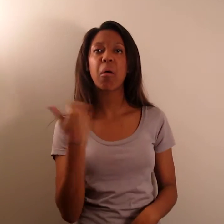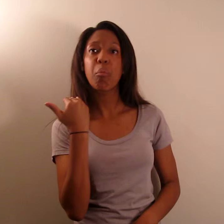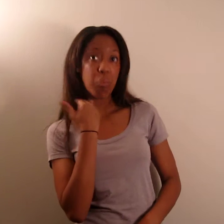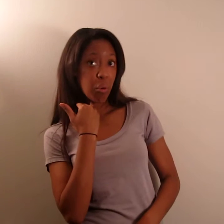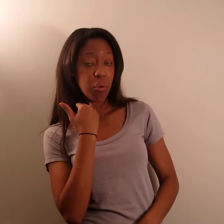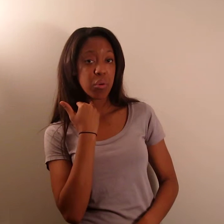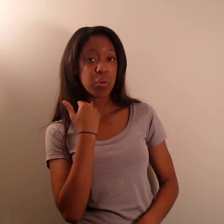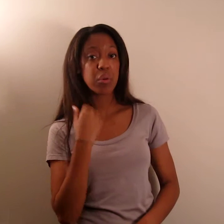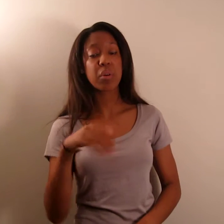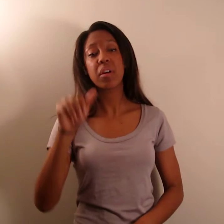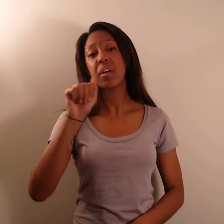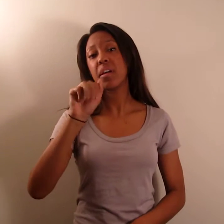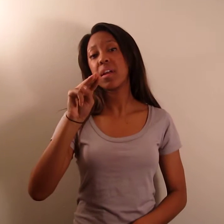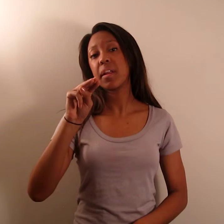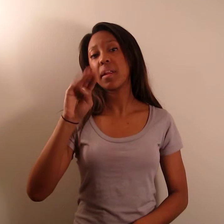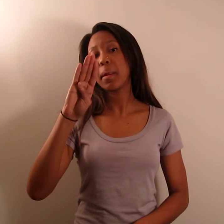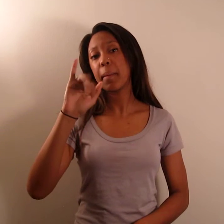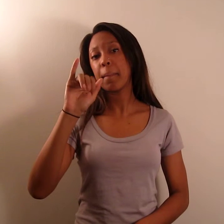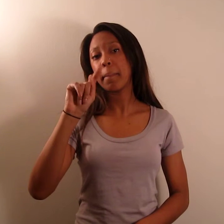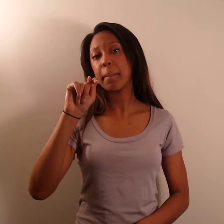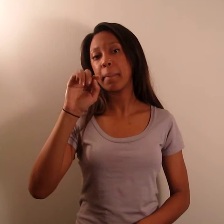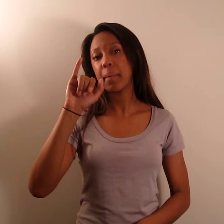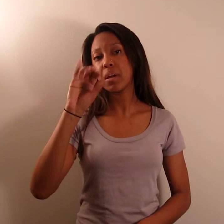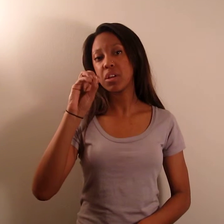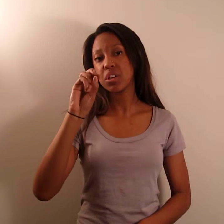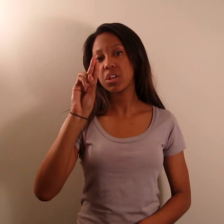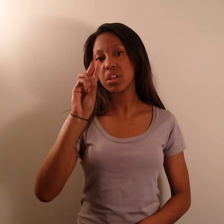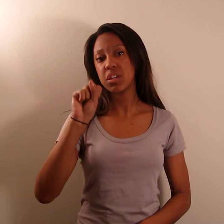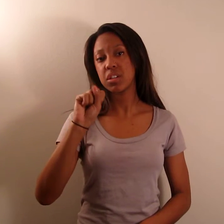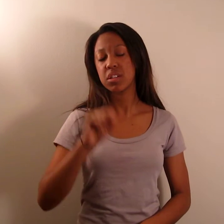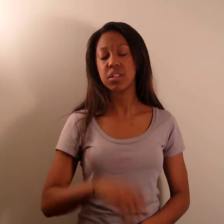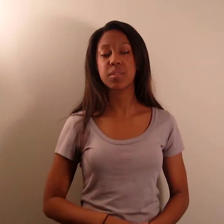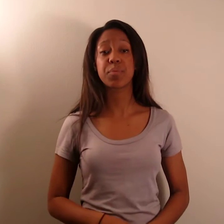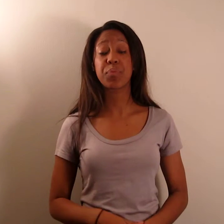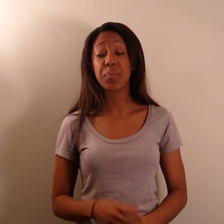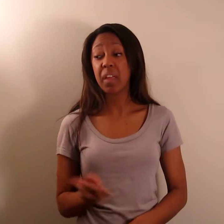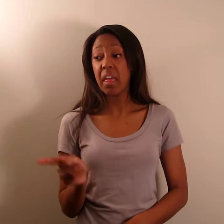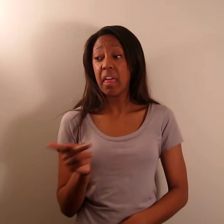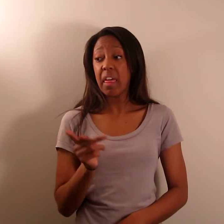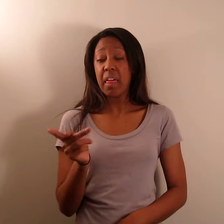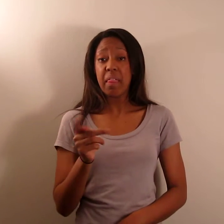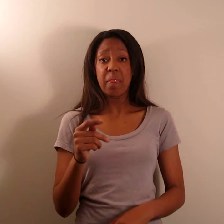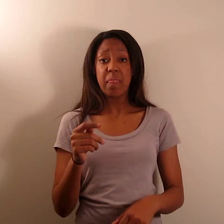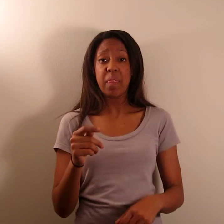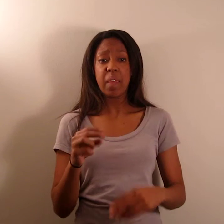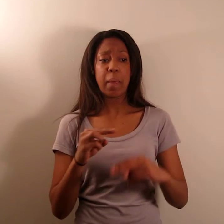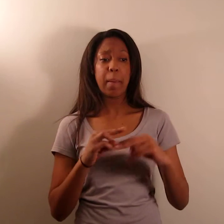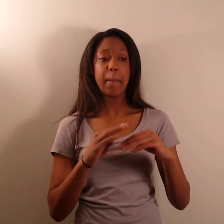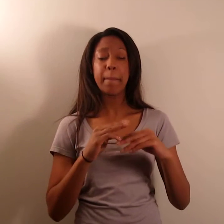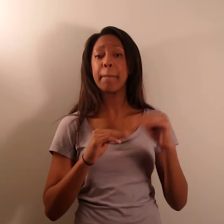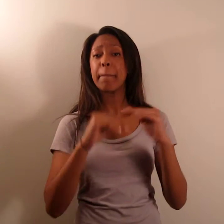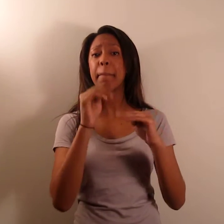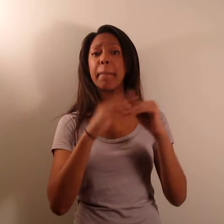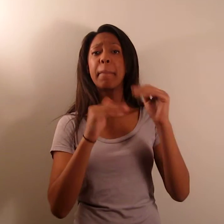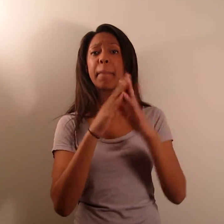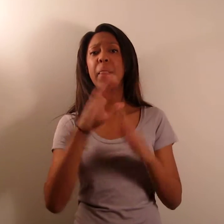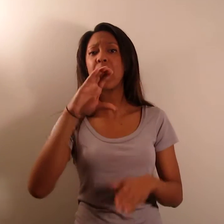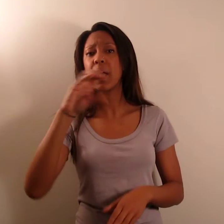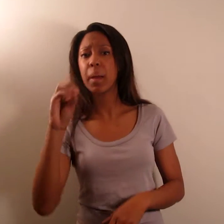As far as they were concerned, they'd built the Triangle Waste Company with their own sweat and ingenuity. They'd risked every hard-won dollar on